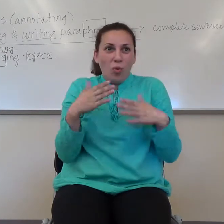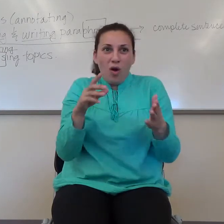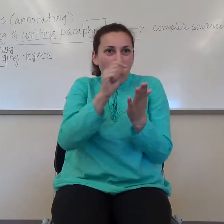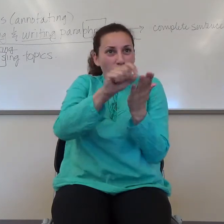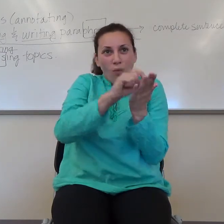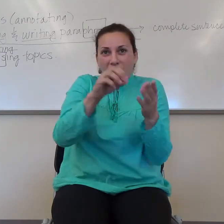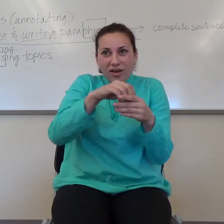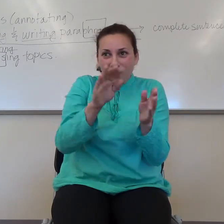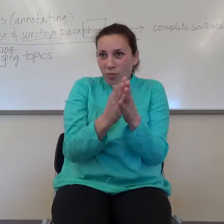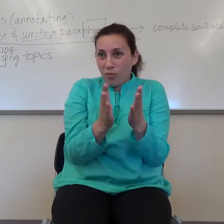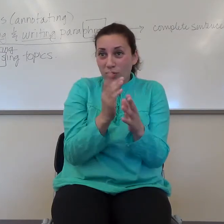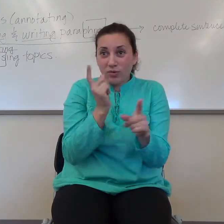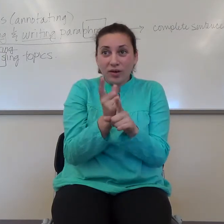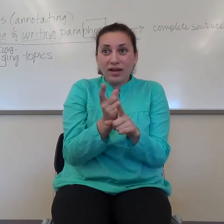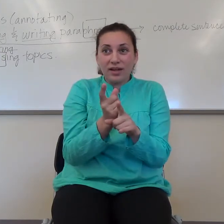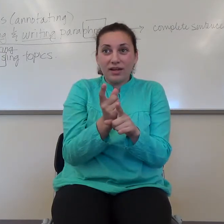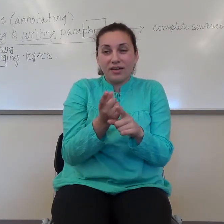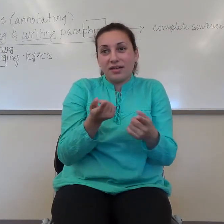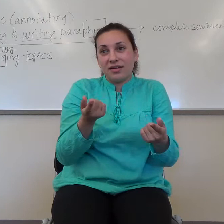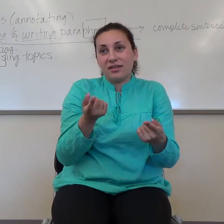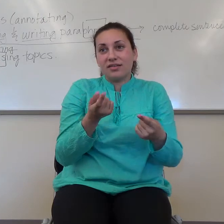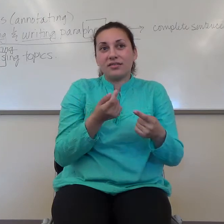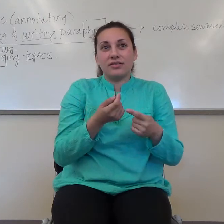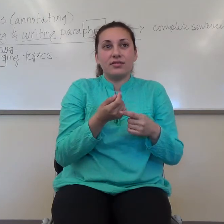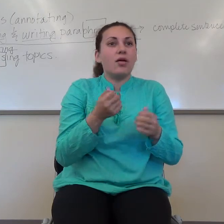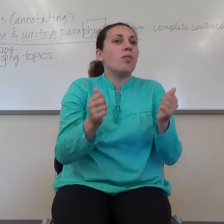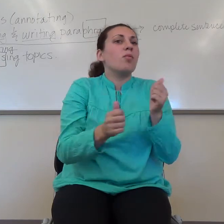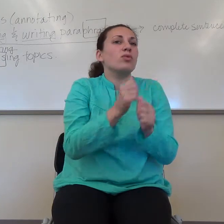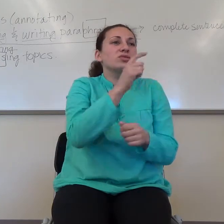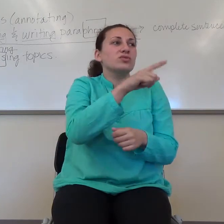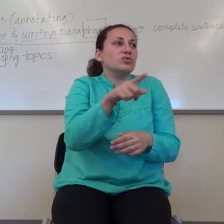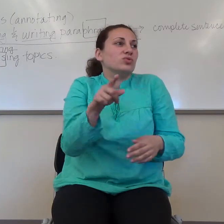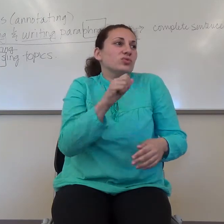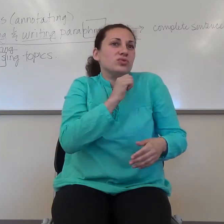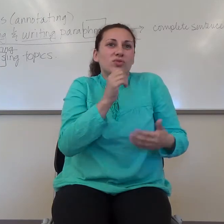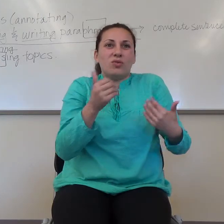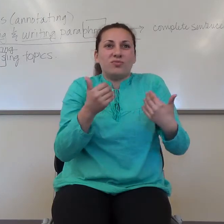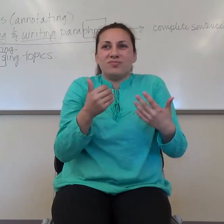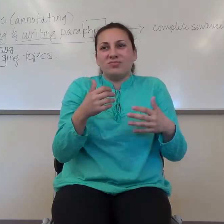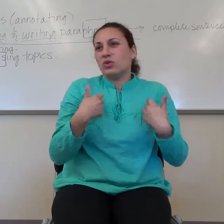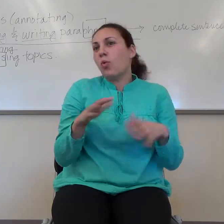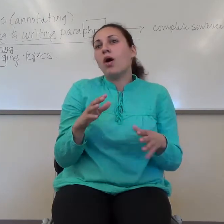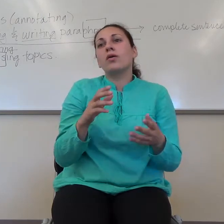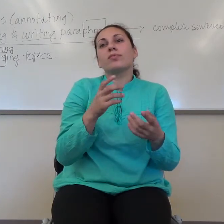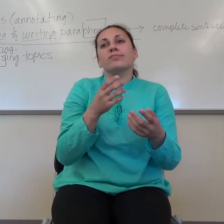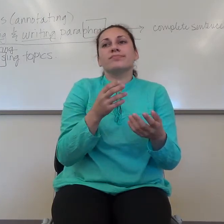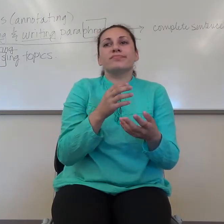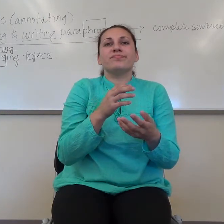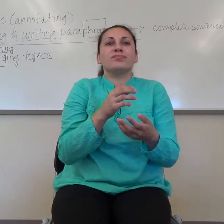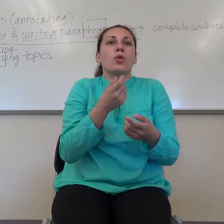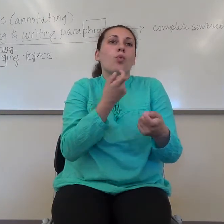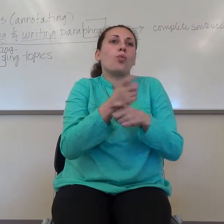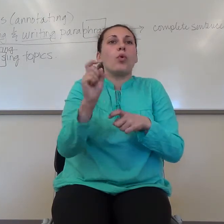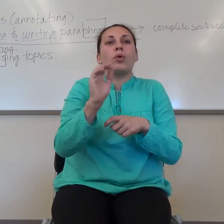that stuff. You have to write on it, right? Most of you don't have the room to do that. So that's why I do this. I give this to